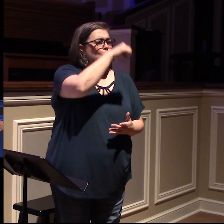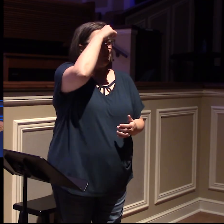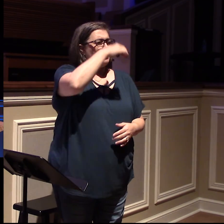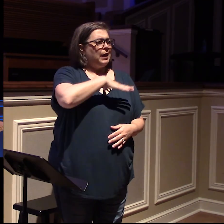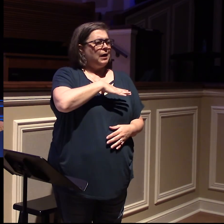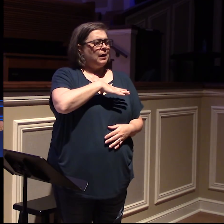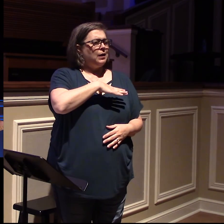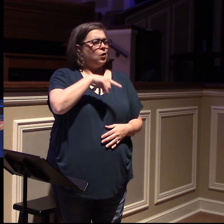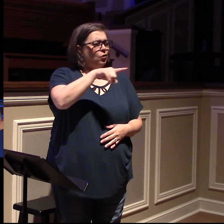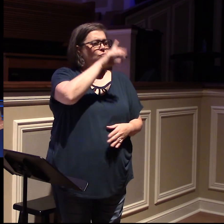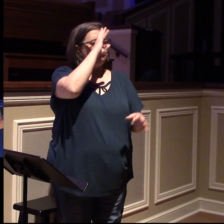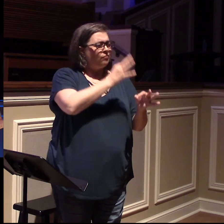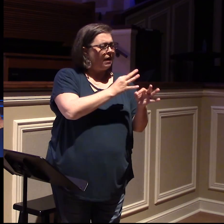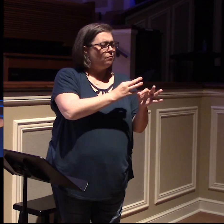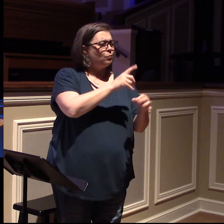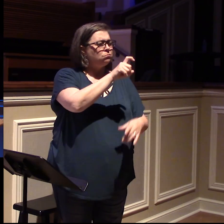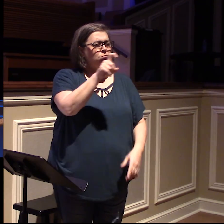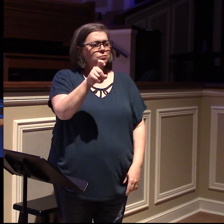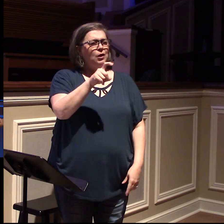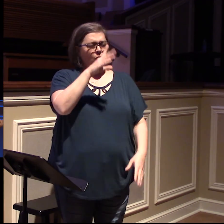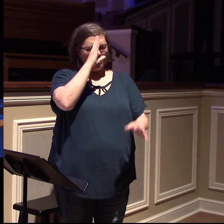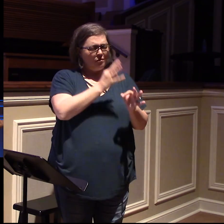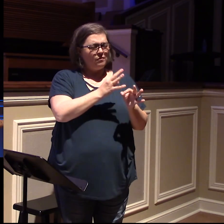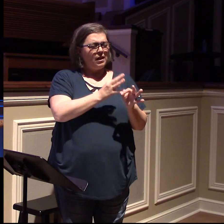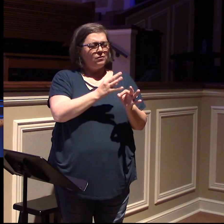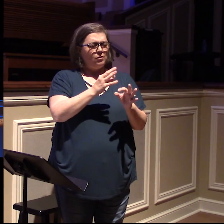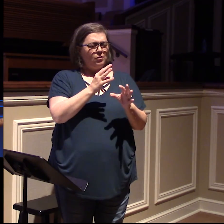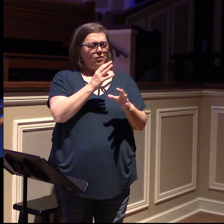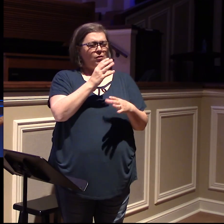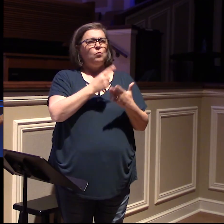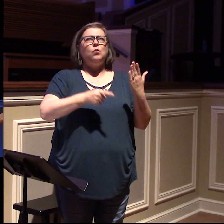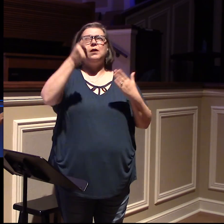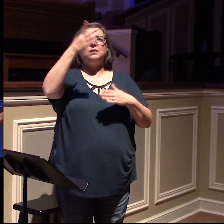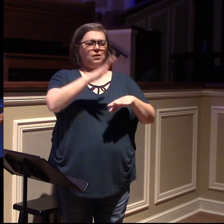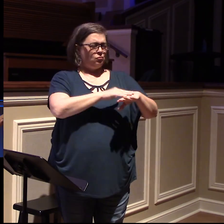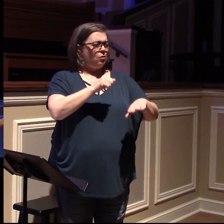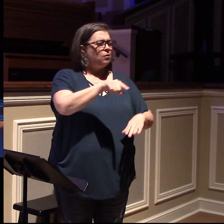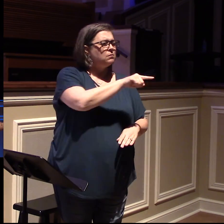You being faithful and obedient in your creation, in your calling?